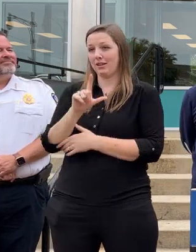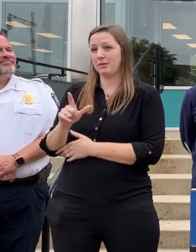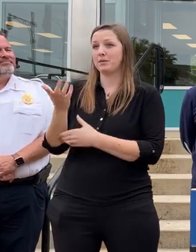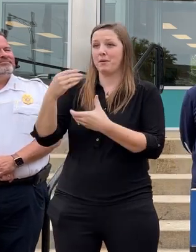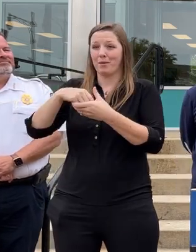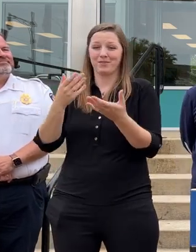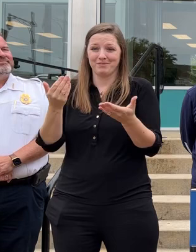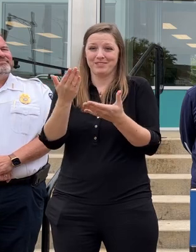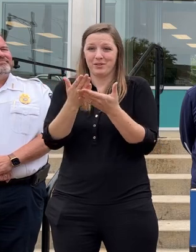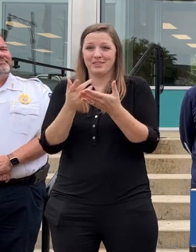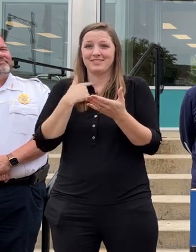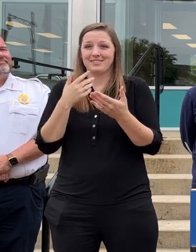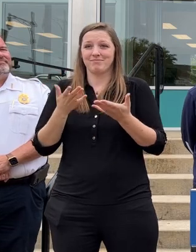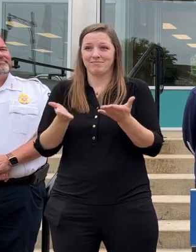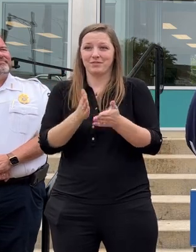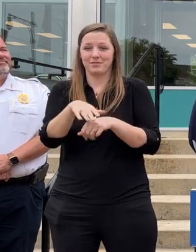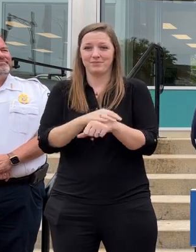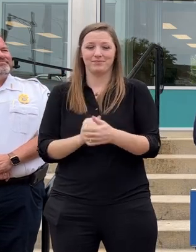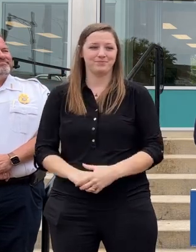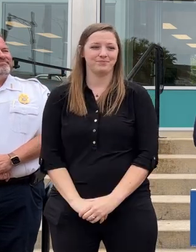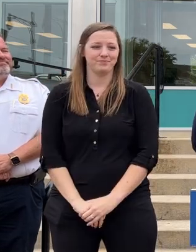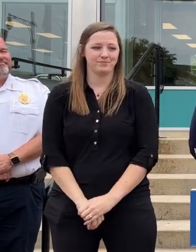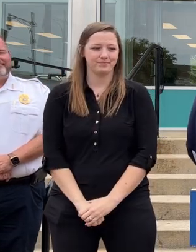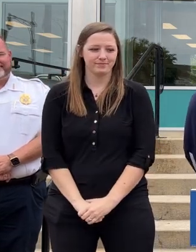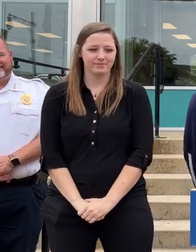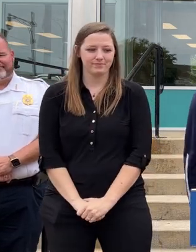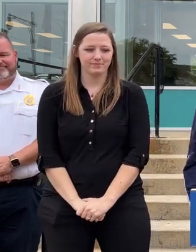incredible effort. Thank you.